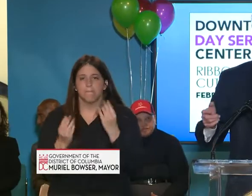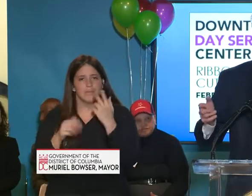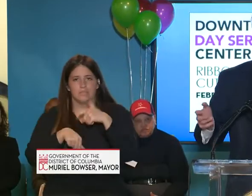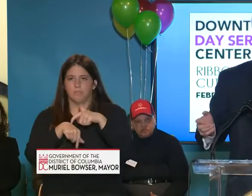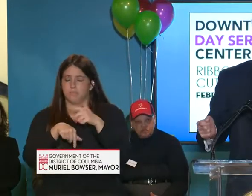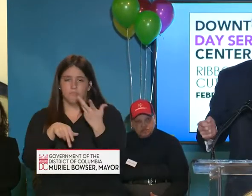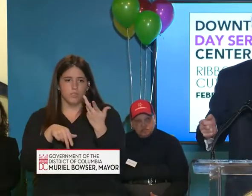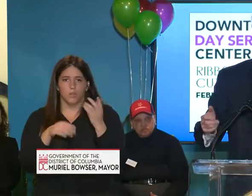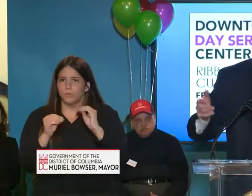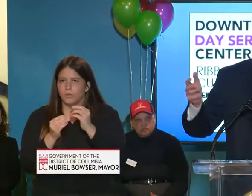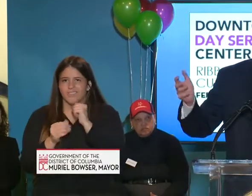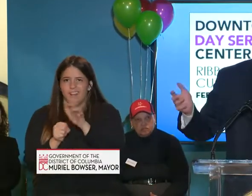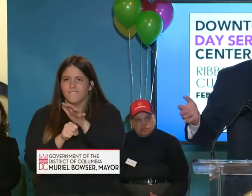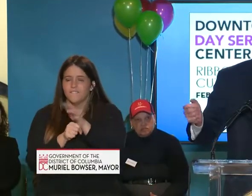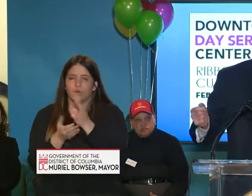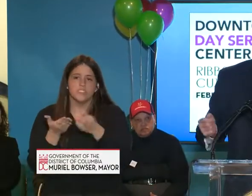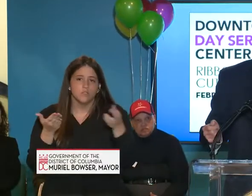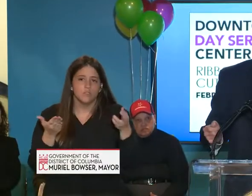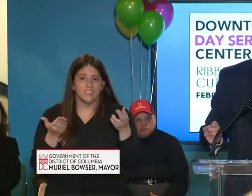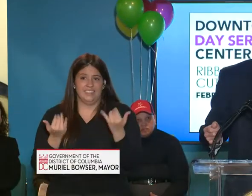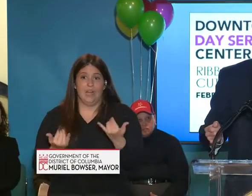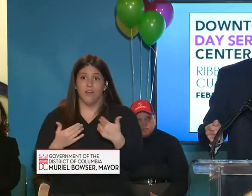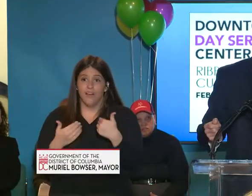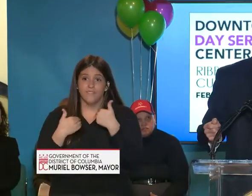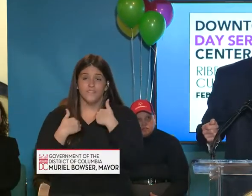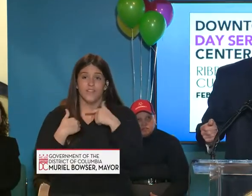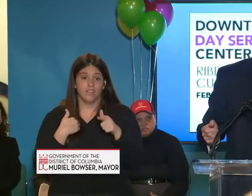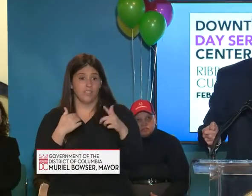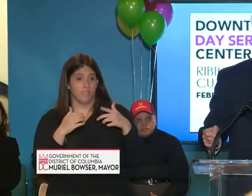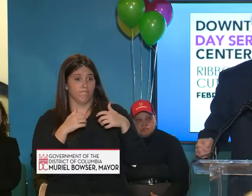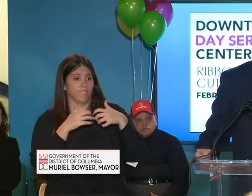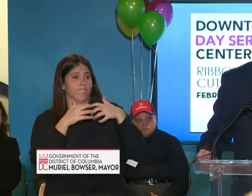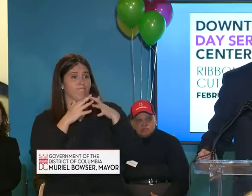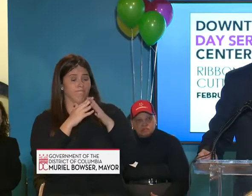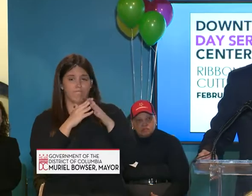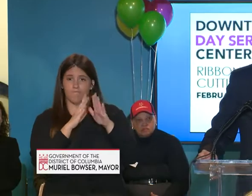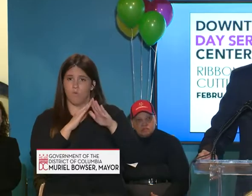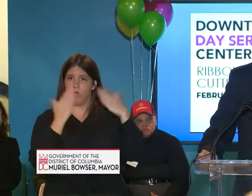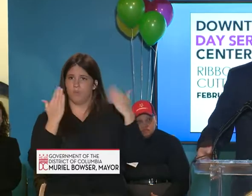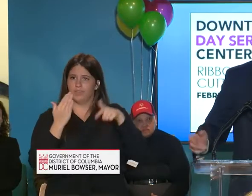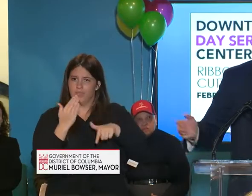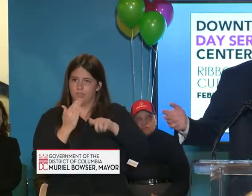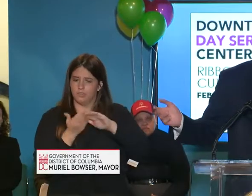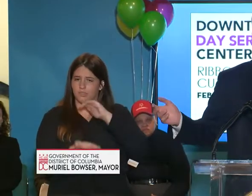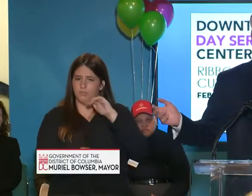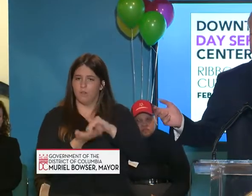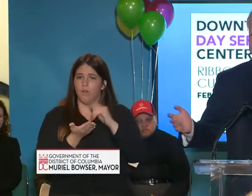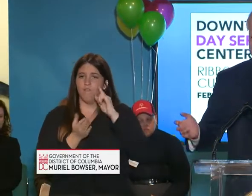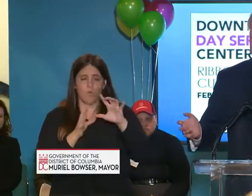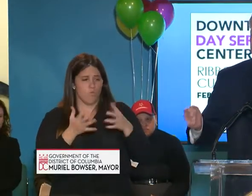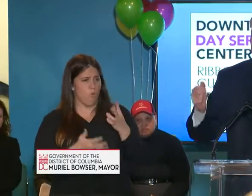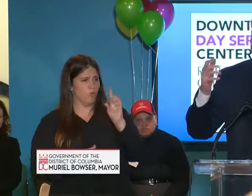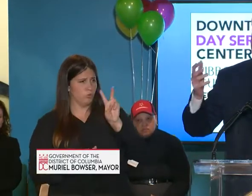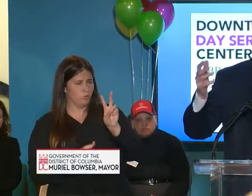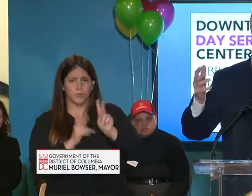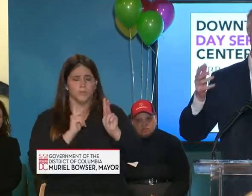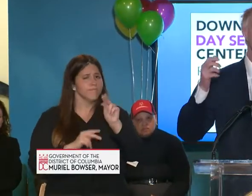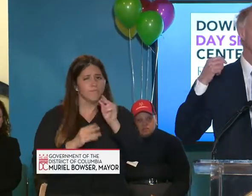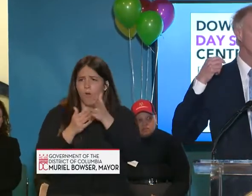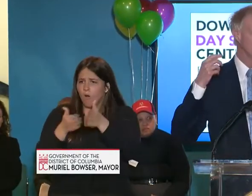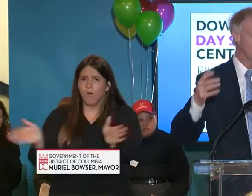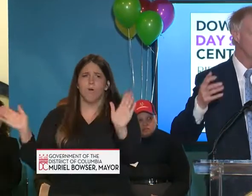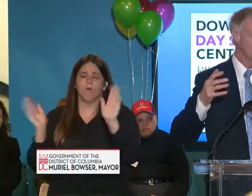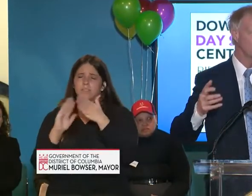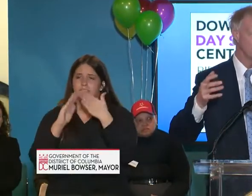have the resources, now we do. And with the opening of this center, it's not only for Ward 2 people, this is a center for the whole city. And I think